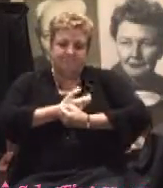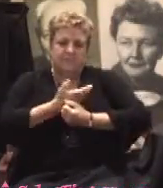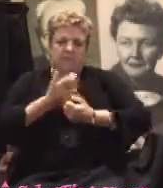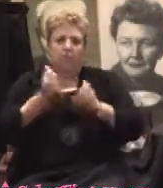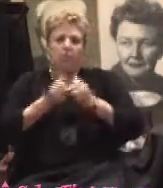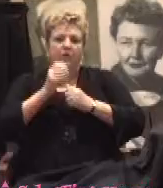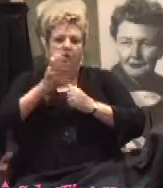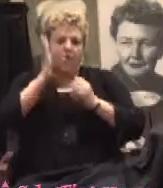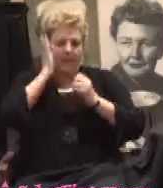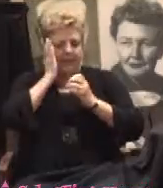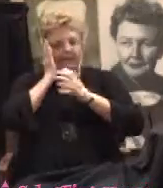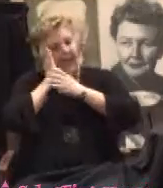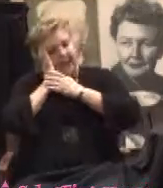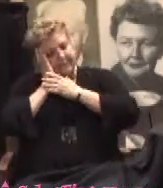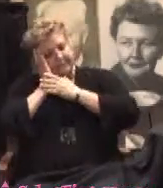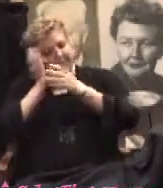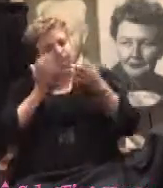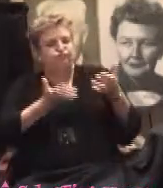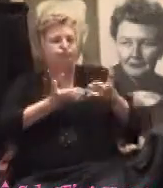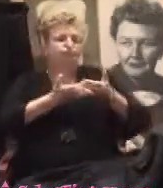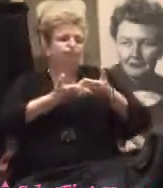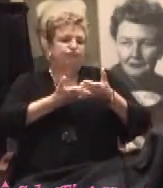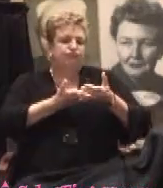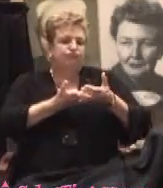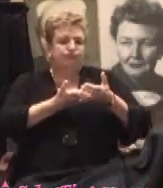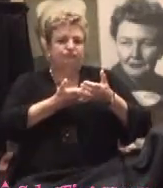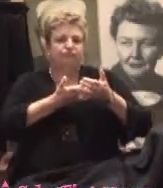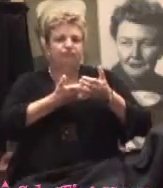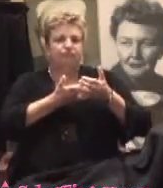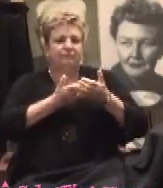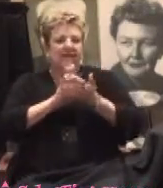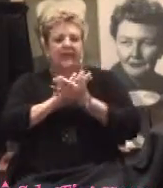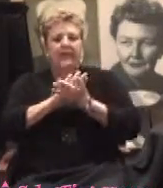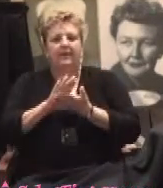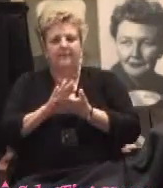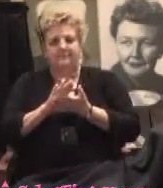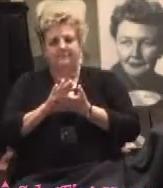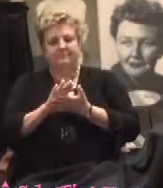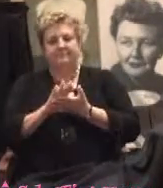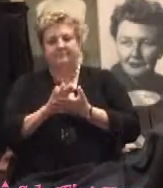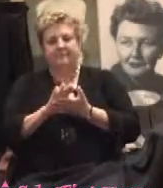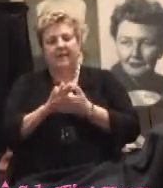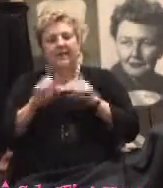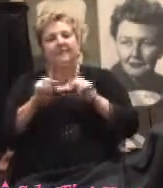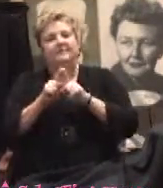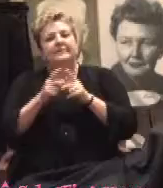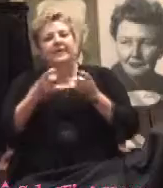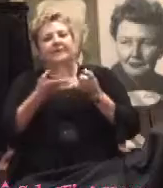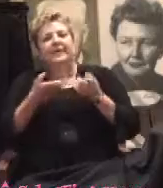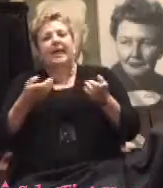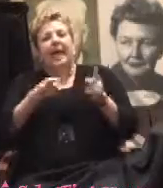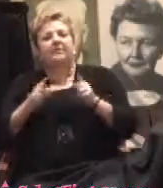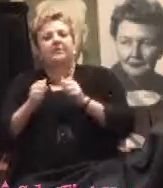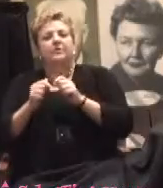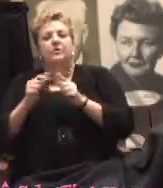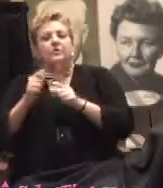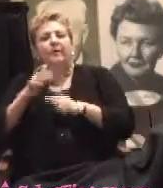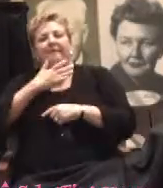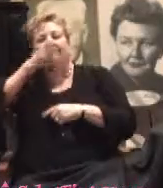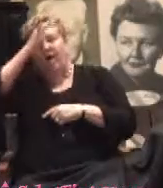hands. And we were clean. And the same thing happened to my dad a year later, and we were clean. So